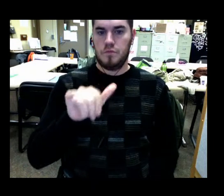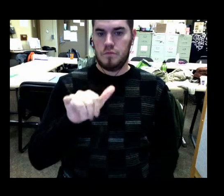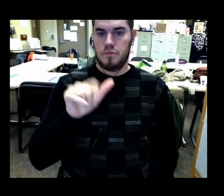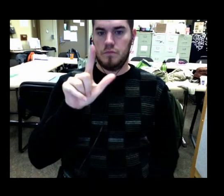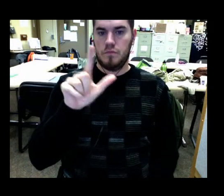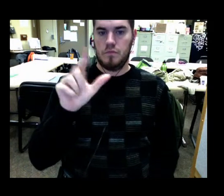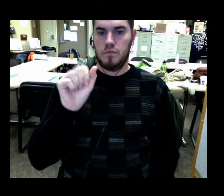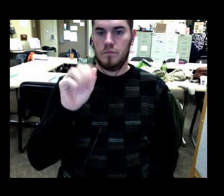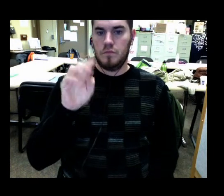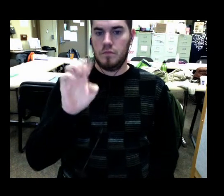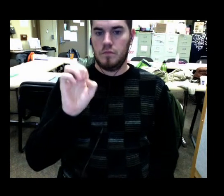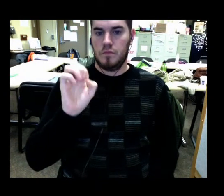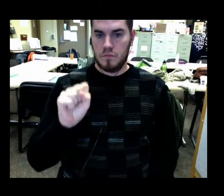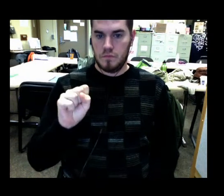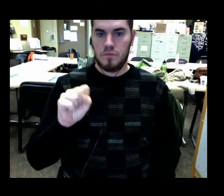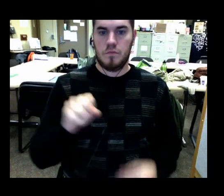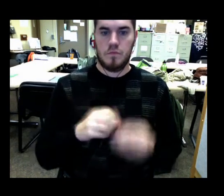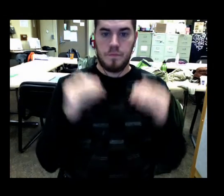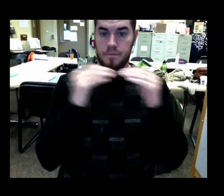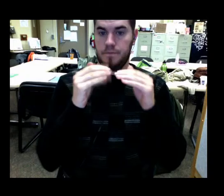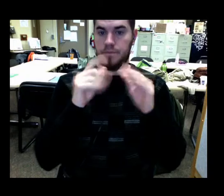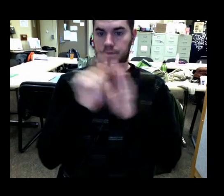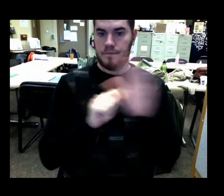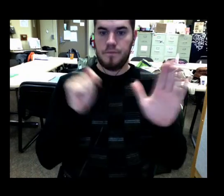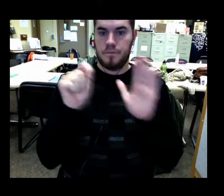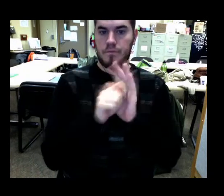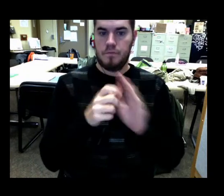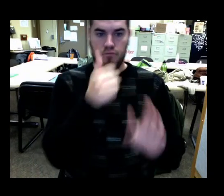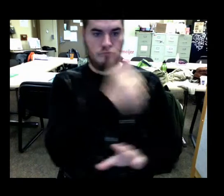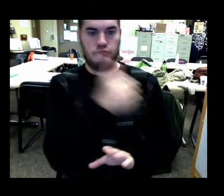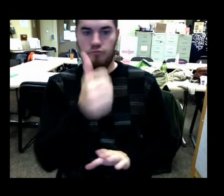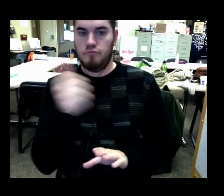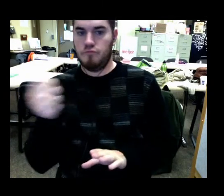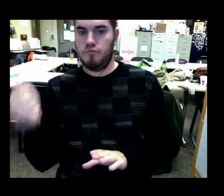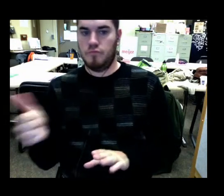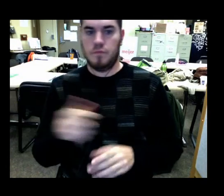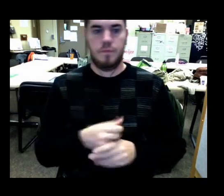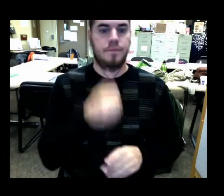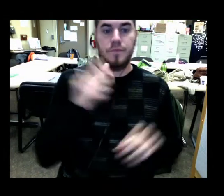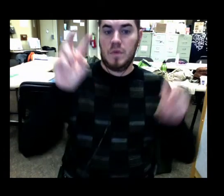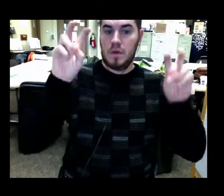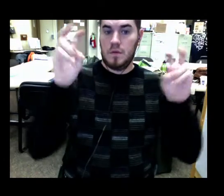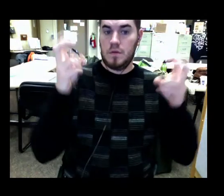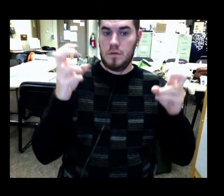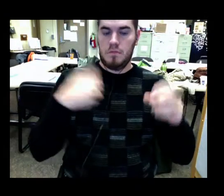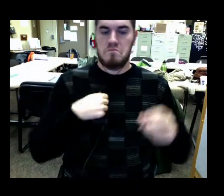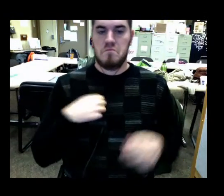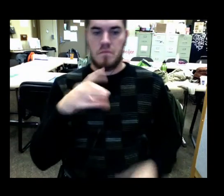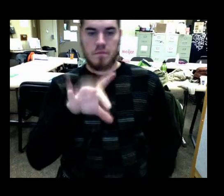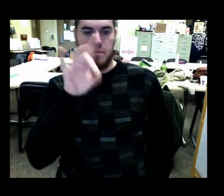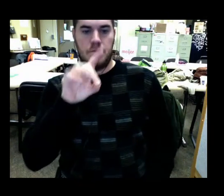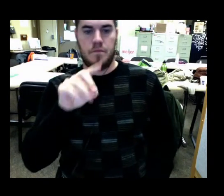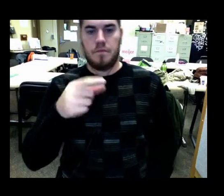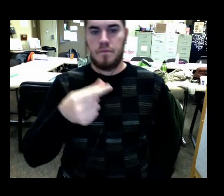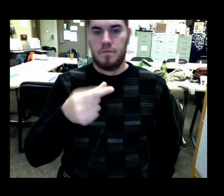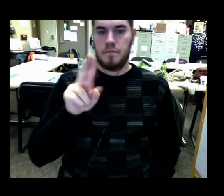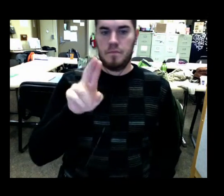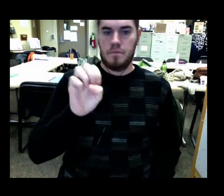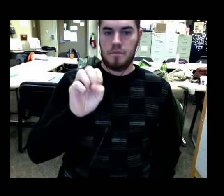class from each of those areas and do a little mini lecture on some important content that they determine on